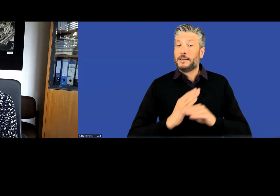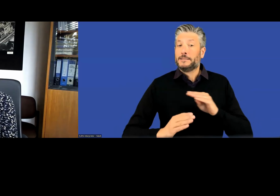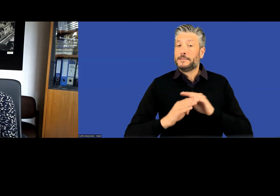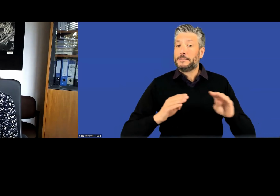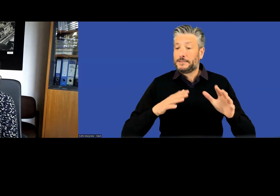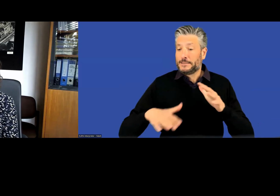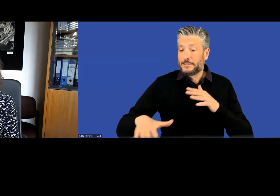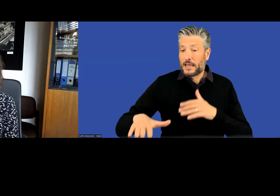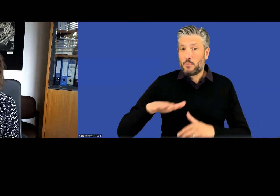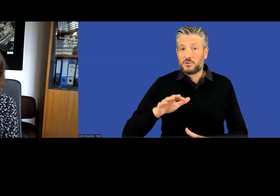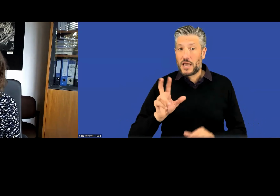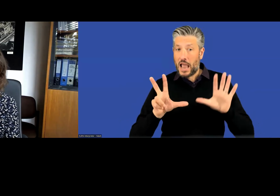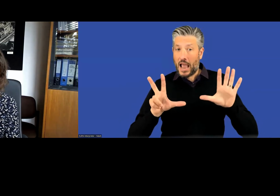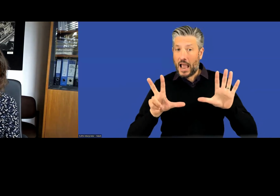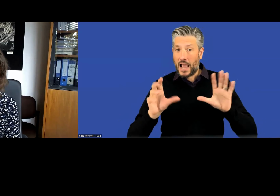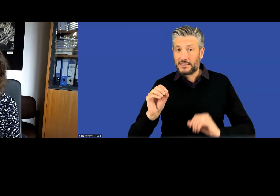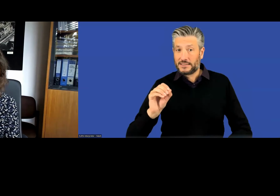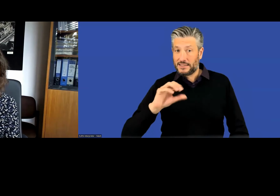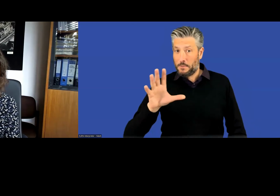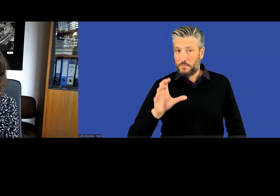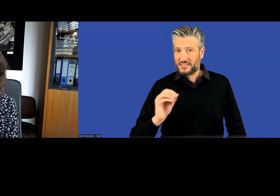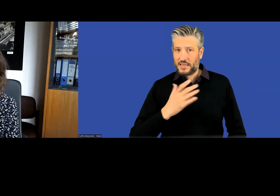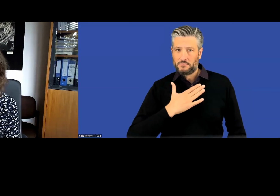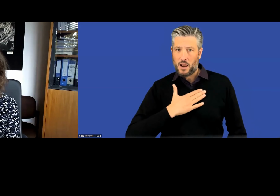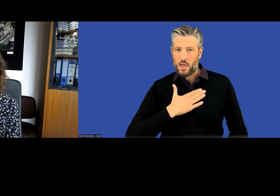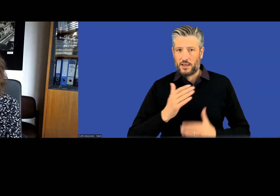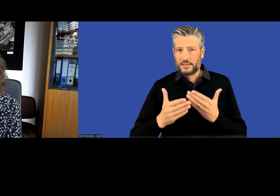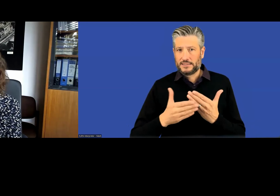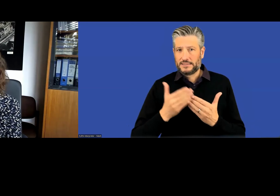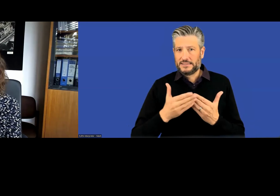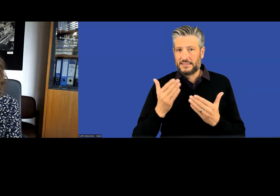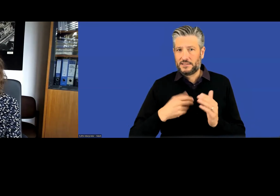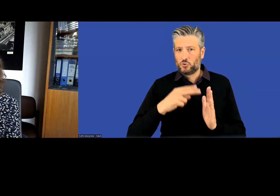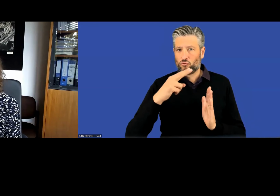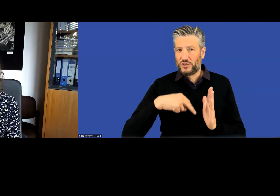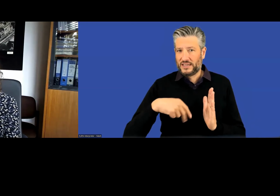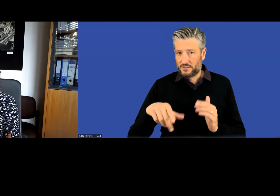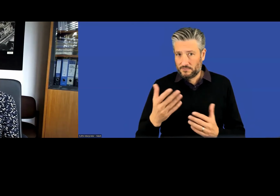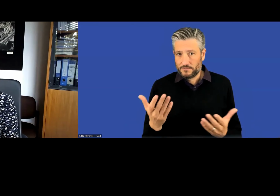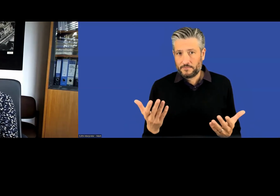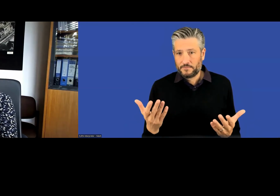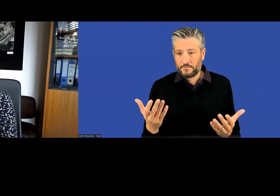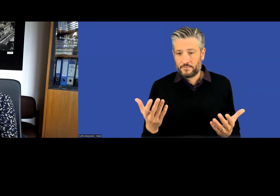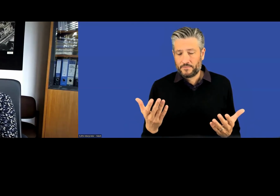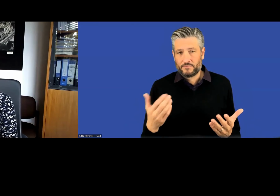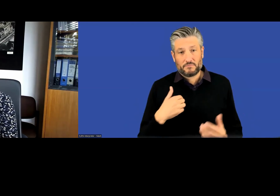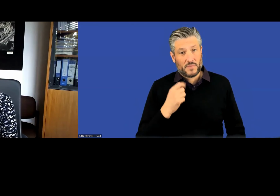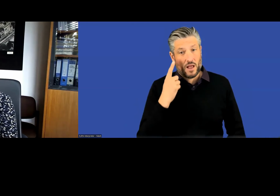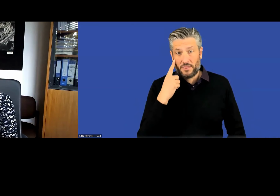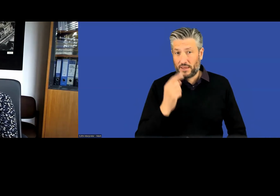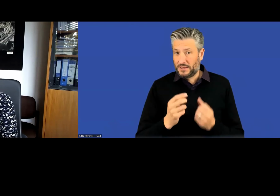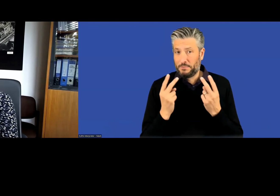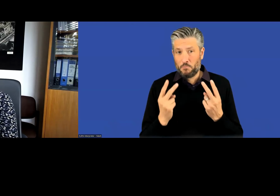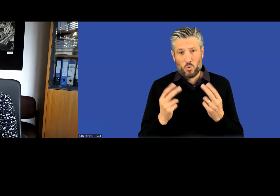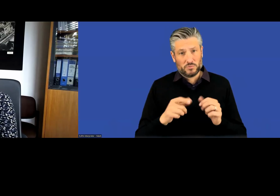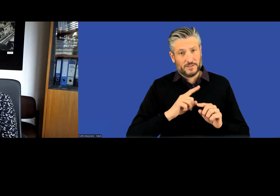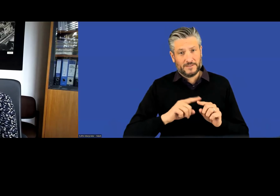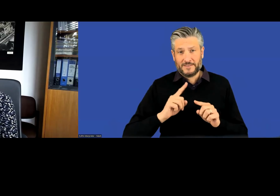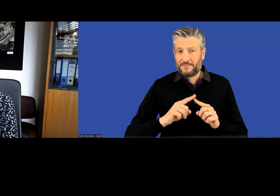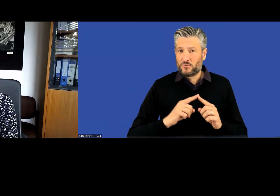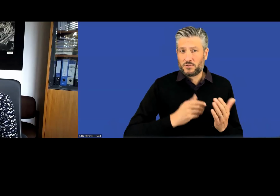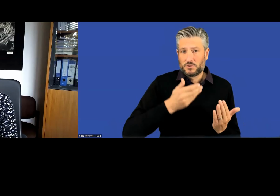their replies. And I very much doubt we would have heard those voices if we hadn't had the different format of survey. So